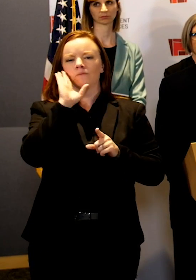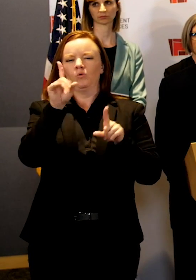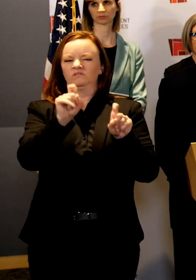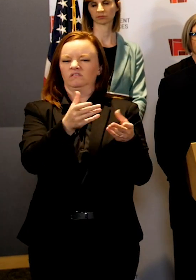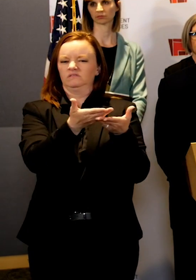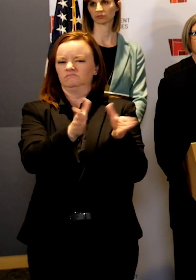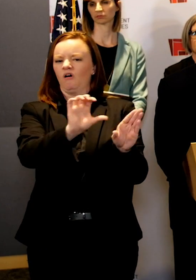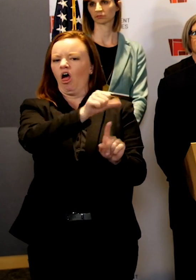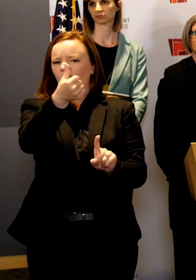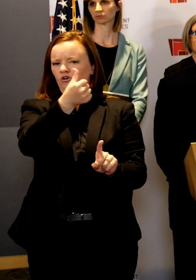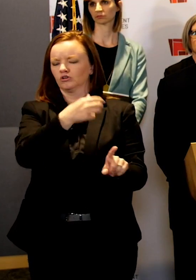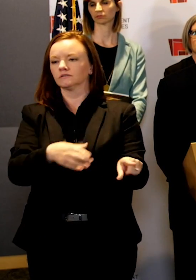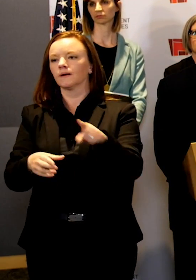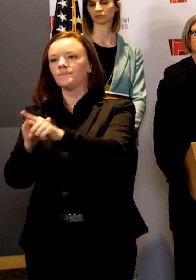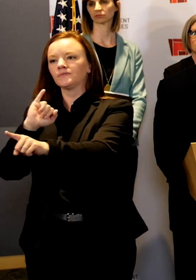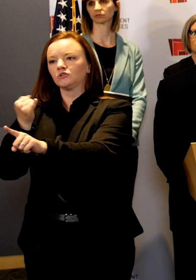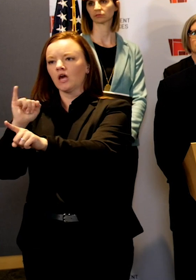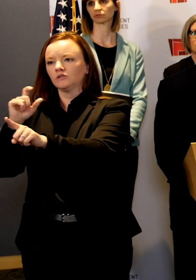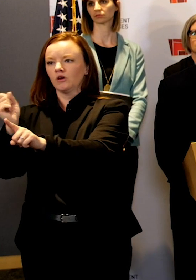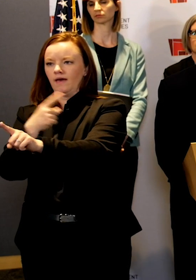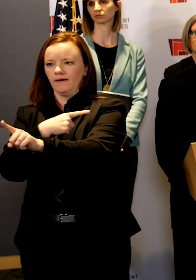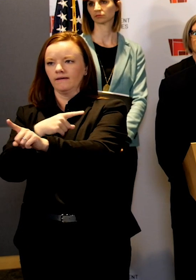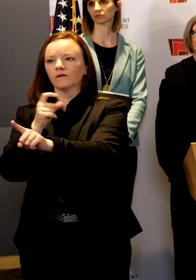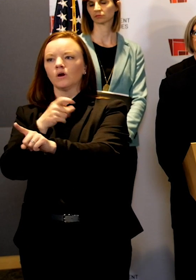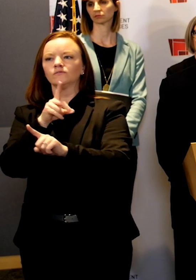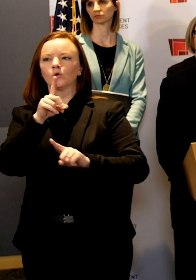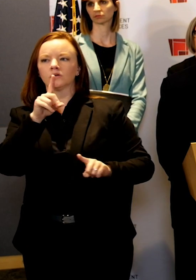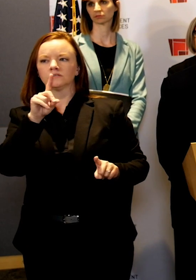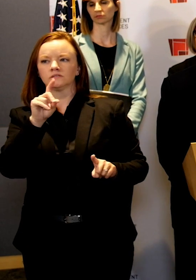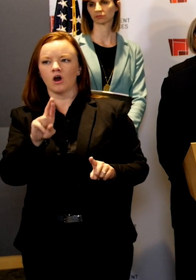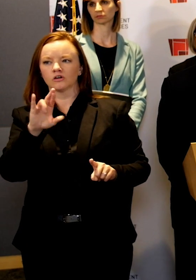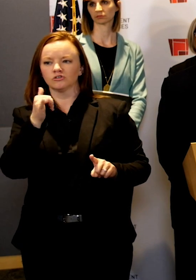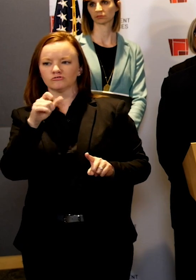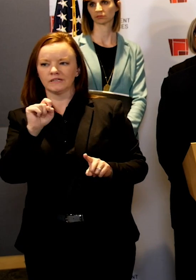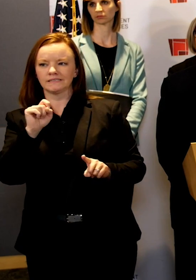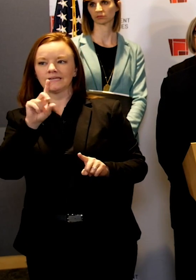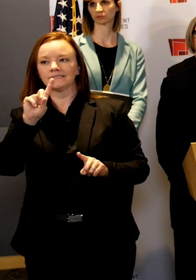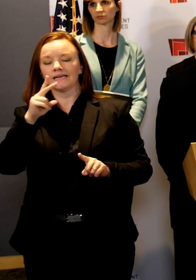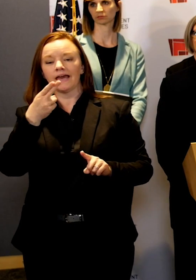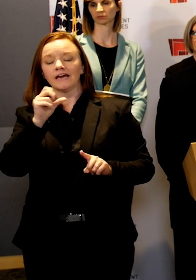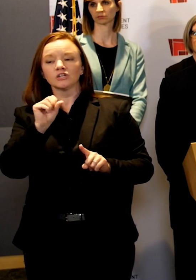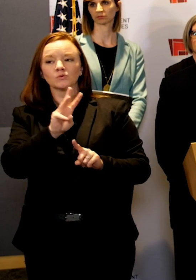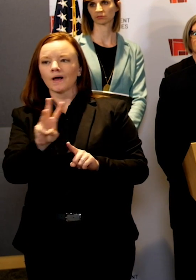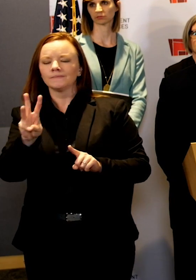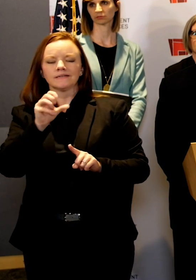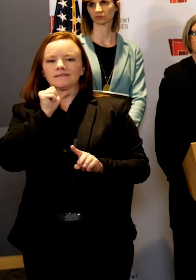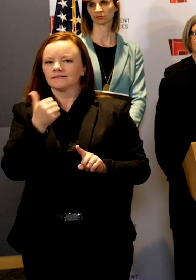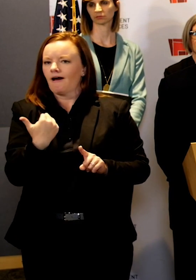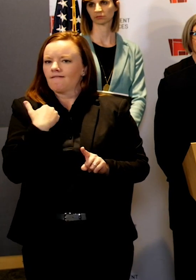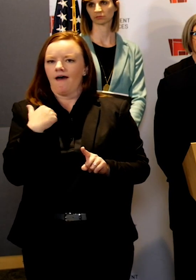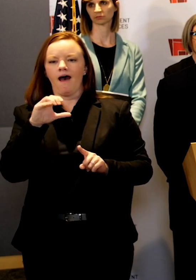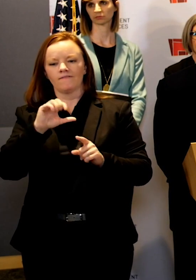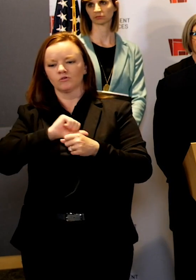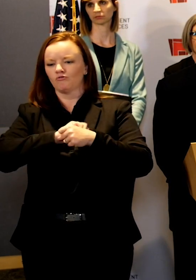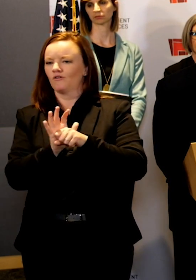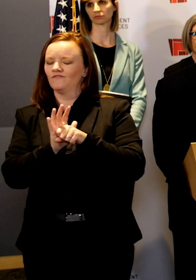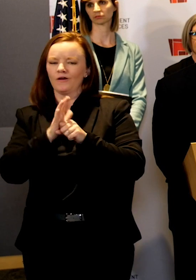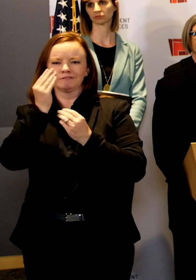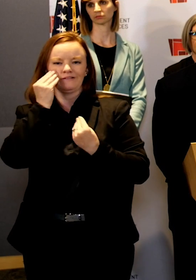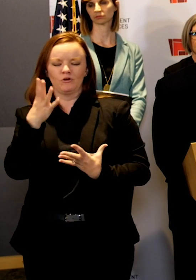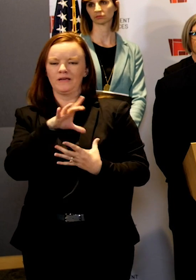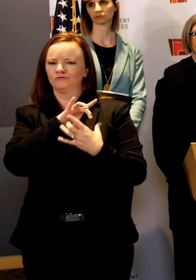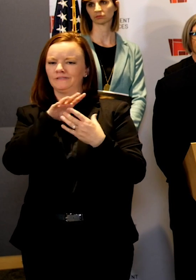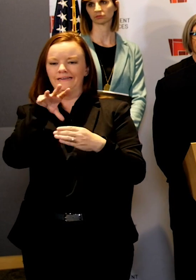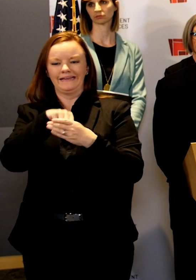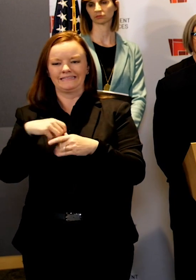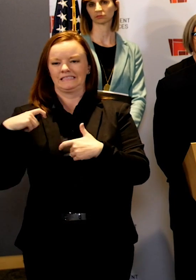JJ, question for Dr. Chris. The DHS website does not have coronavirus information in Spanish. Why is that, and what are you guys